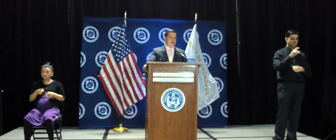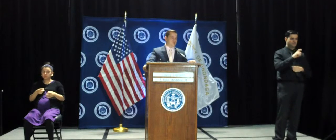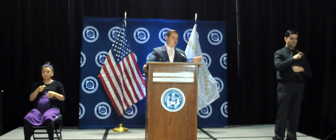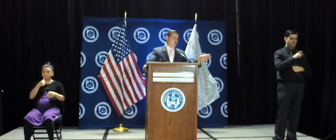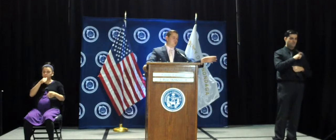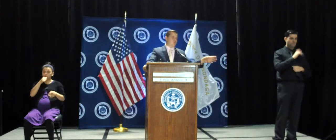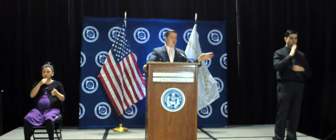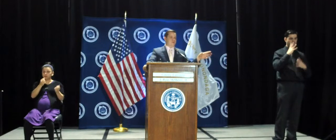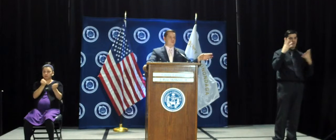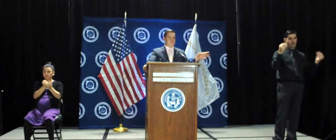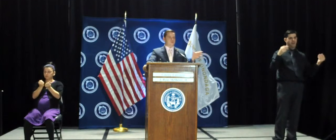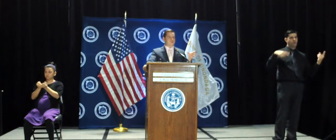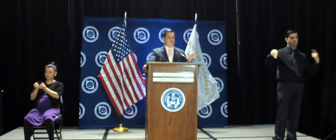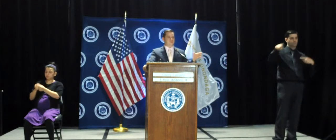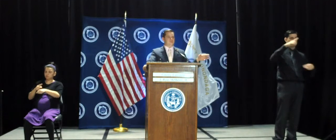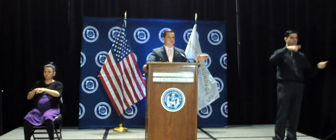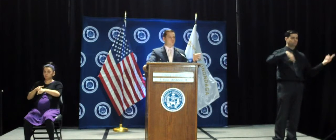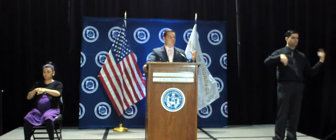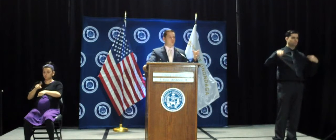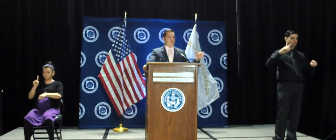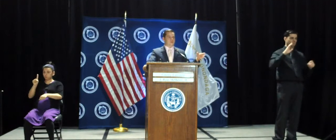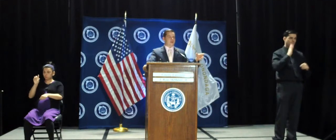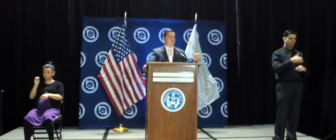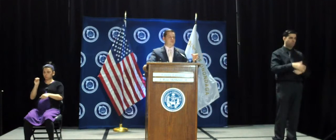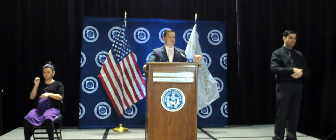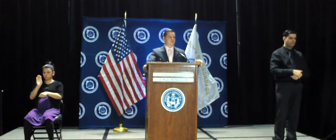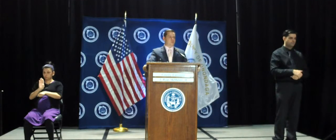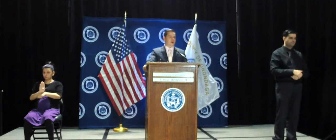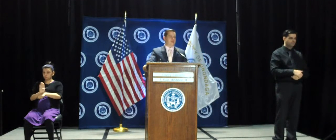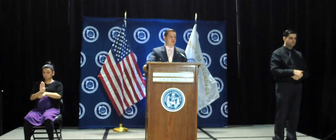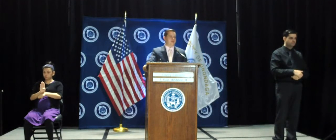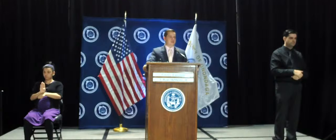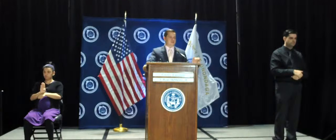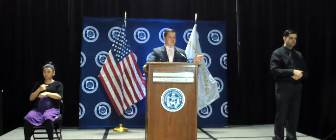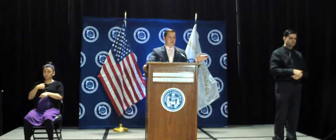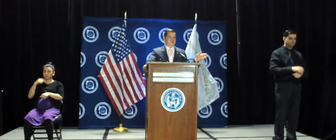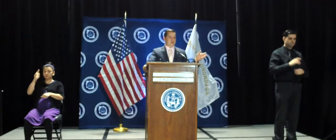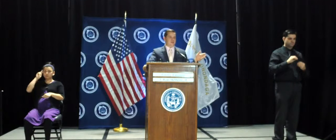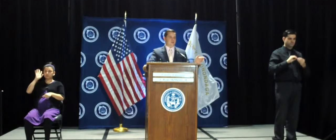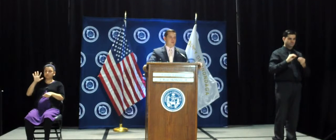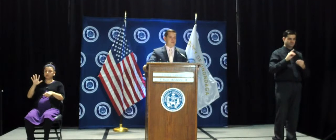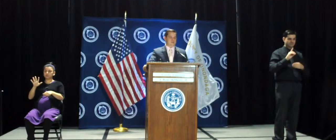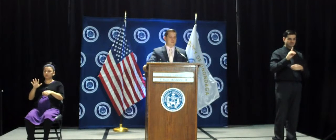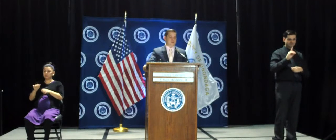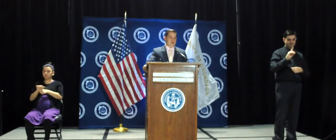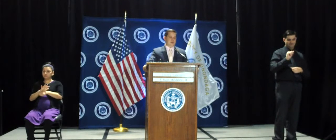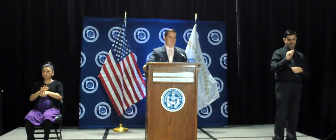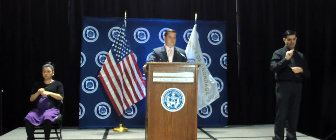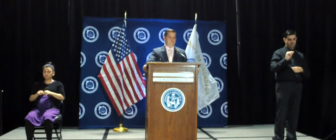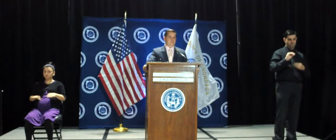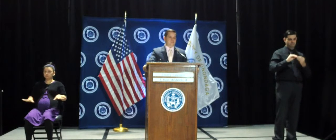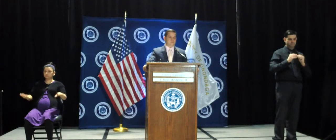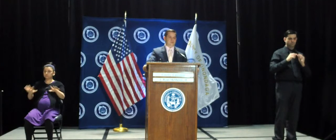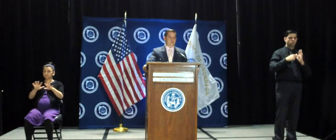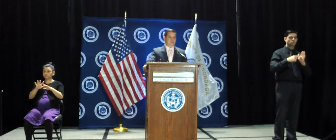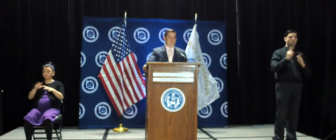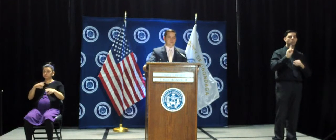the data shows where the cases can spread. They can spread at the gatherings.